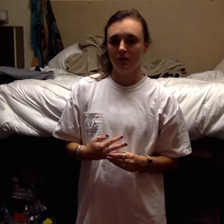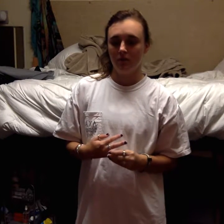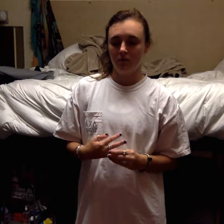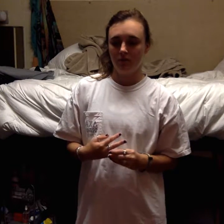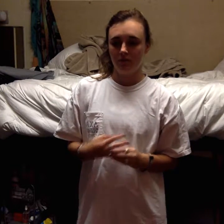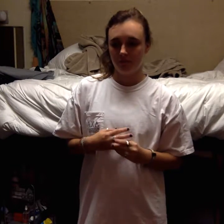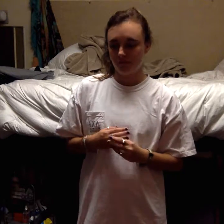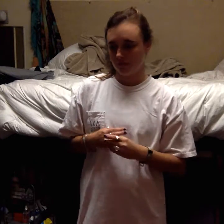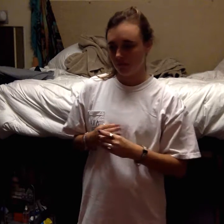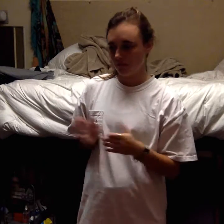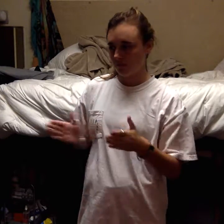shorter and shorter and shorter and shorter.